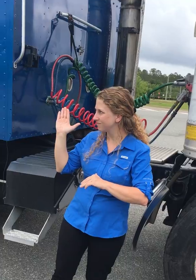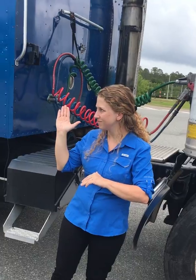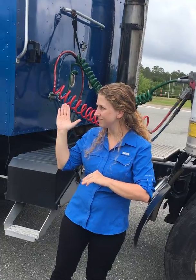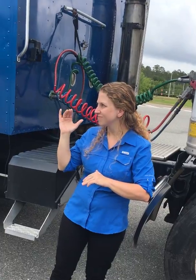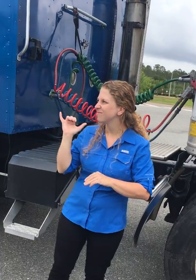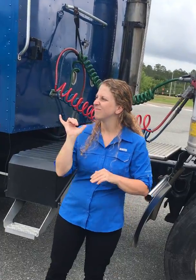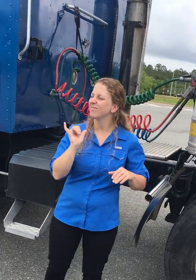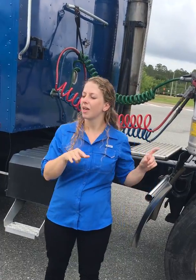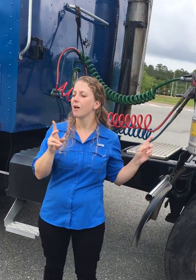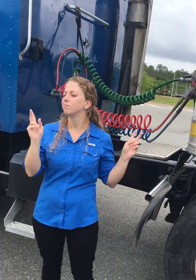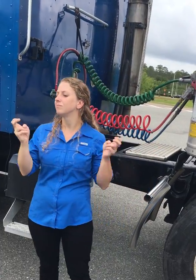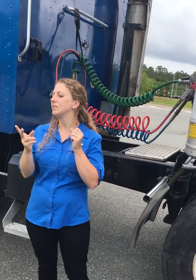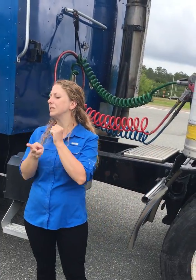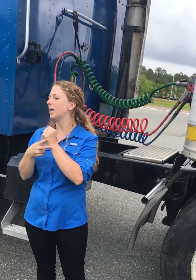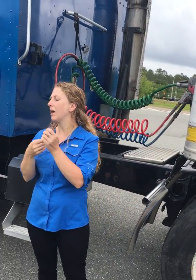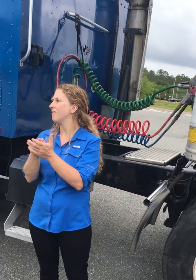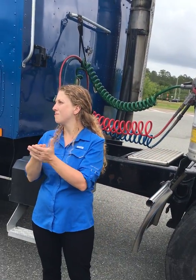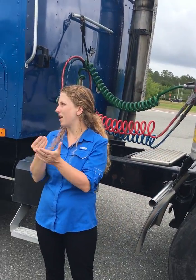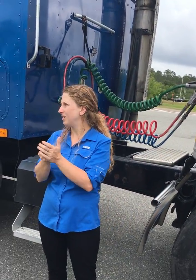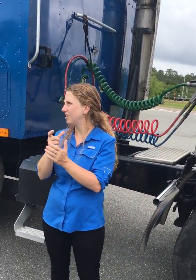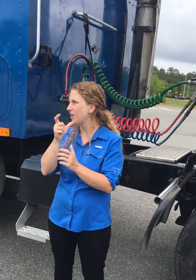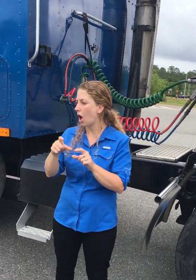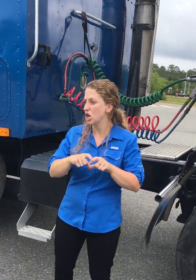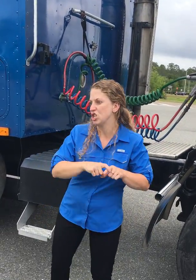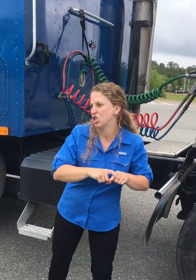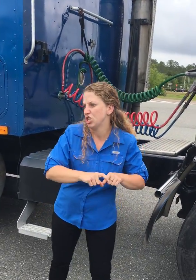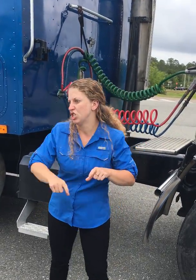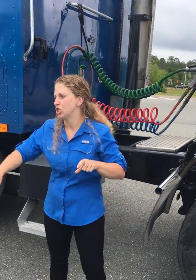that they're not having to run a whole entire strip all the way down the whole thing.